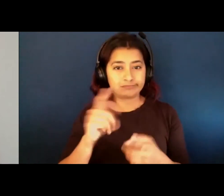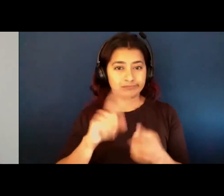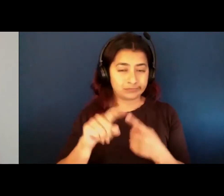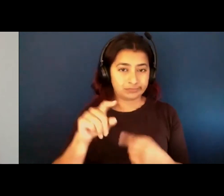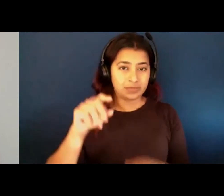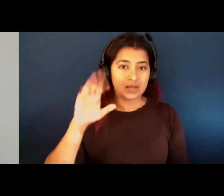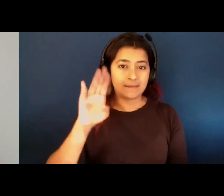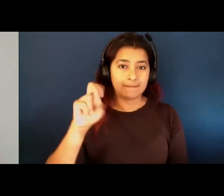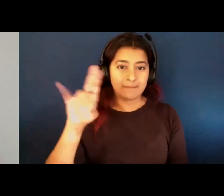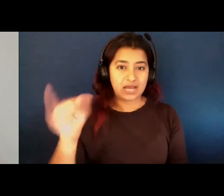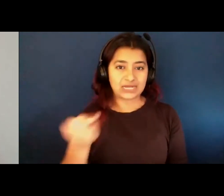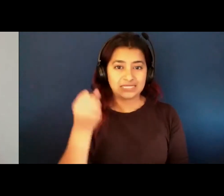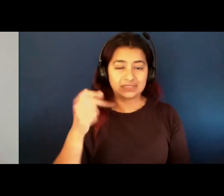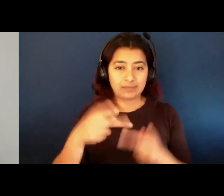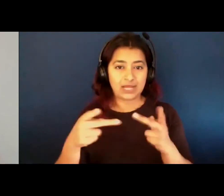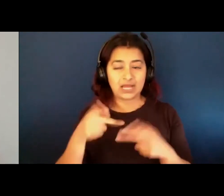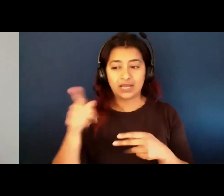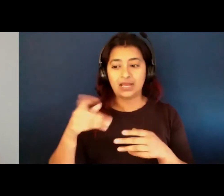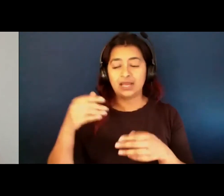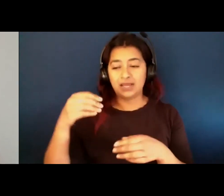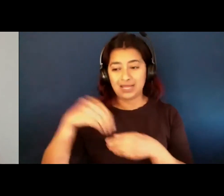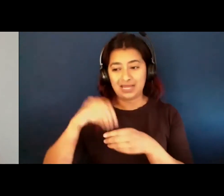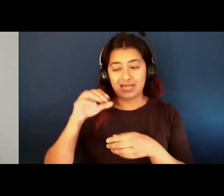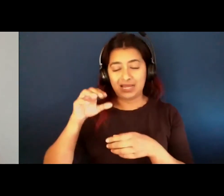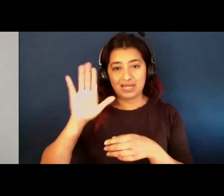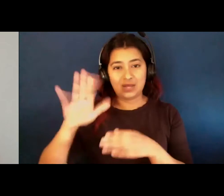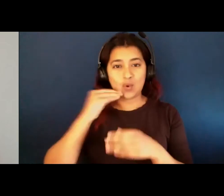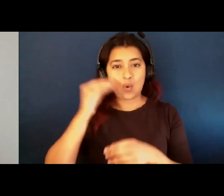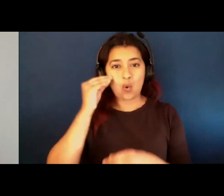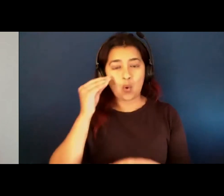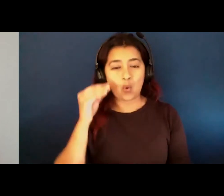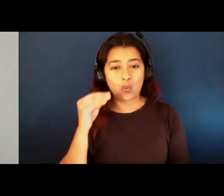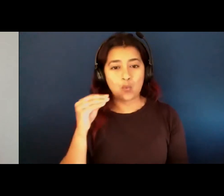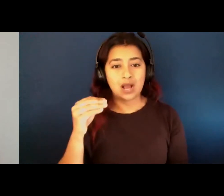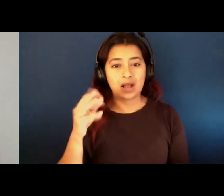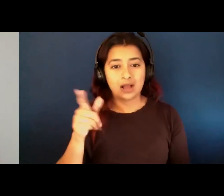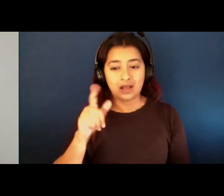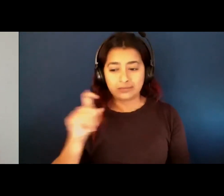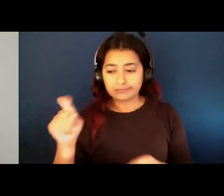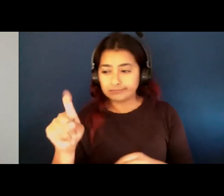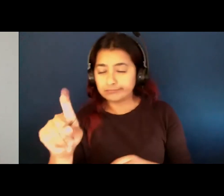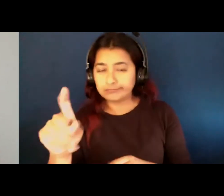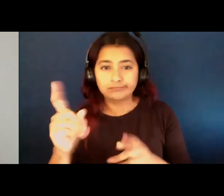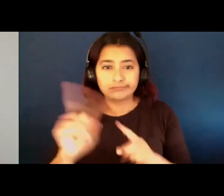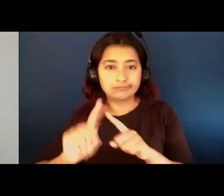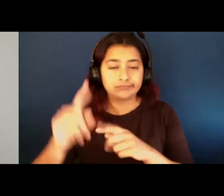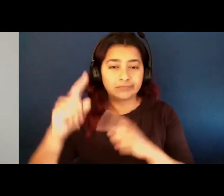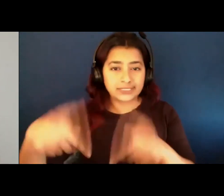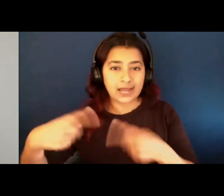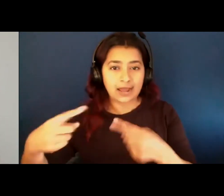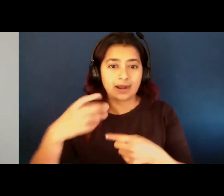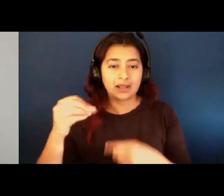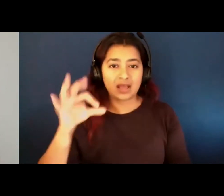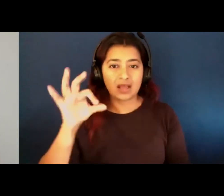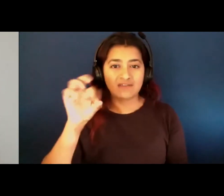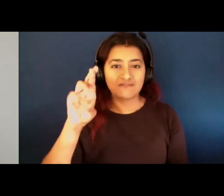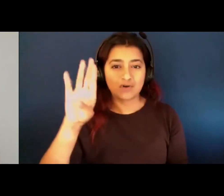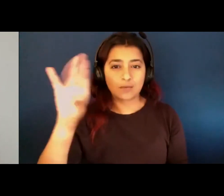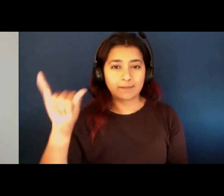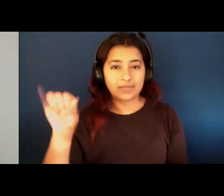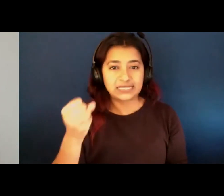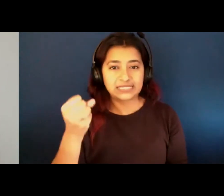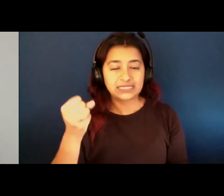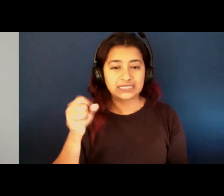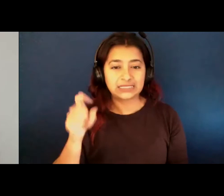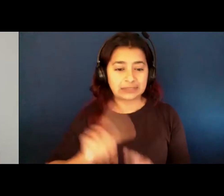3 neighborhood hoarders, and in his home, past the collections of mismatched tires and Furbies, teetered columns of